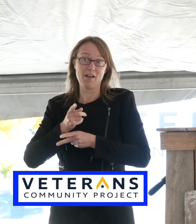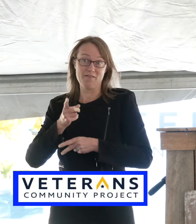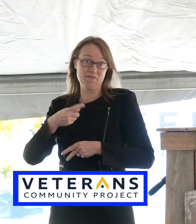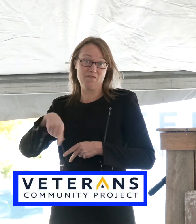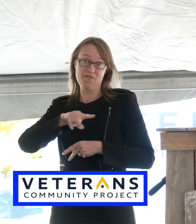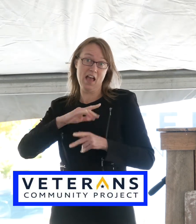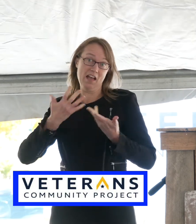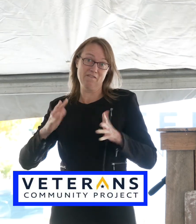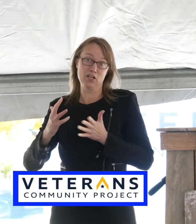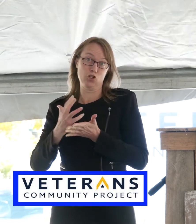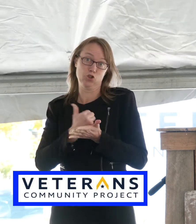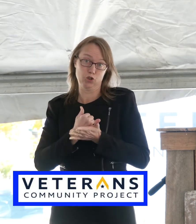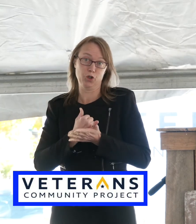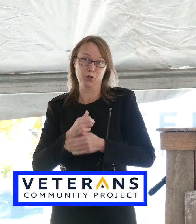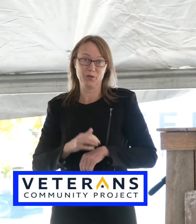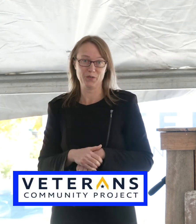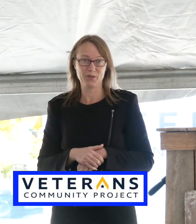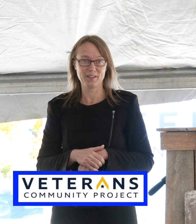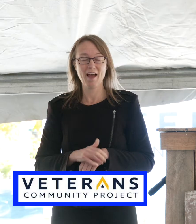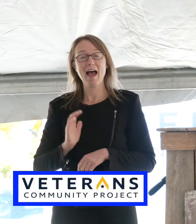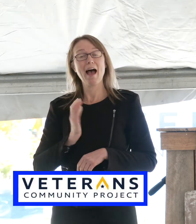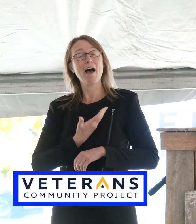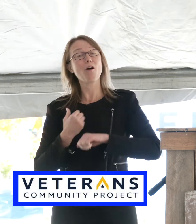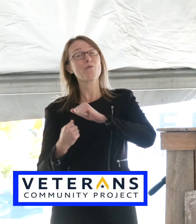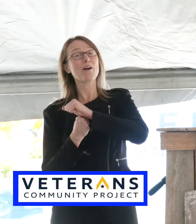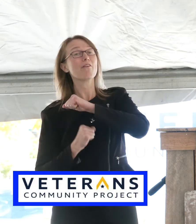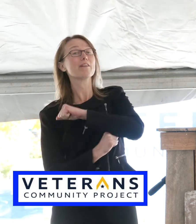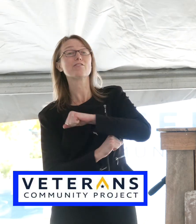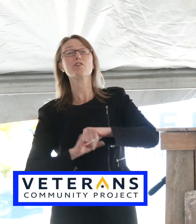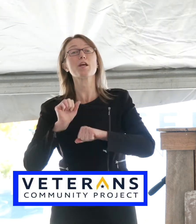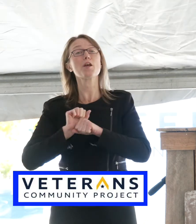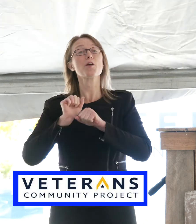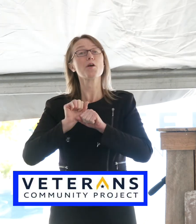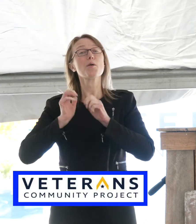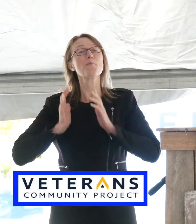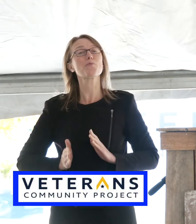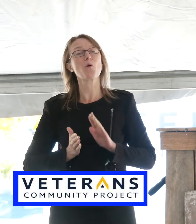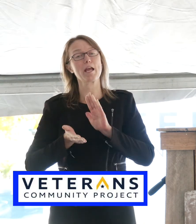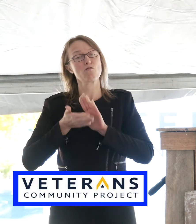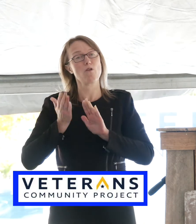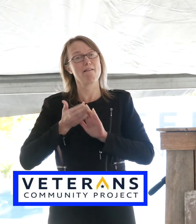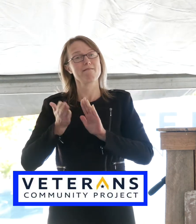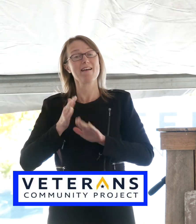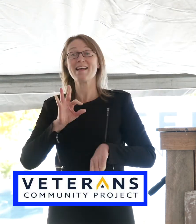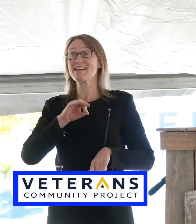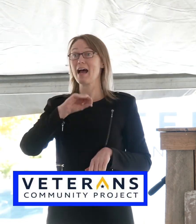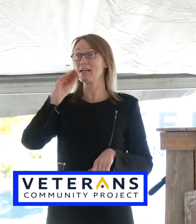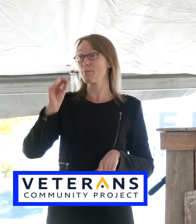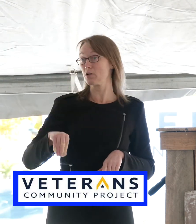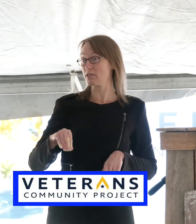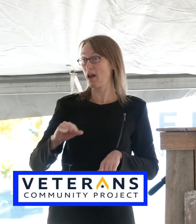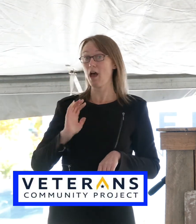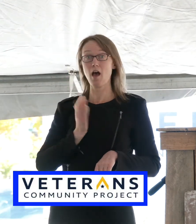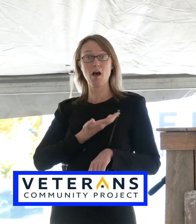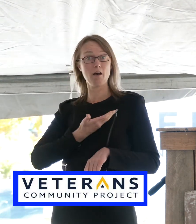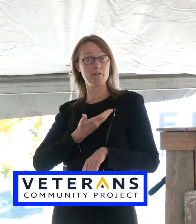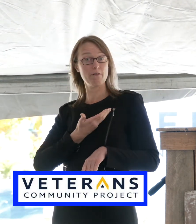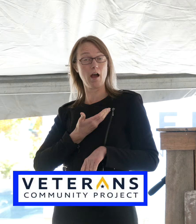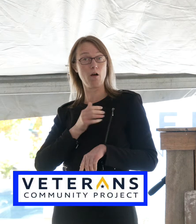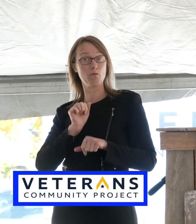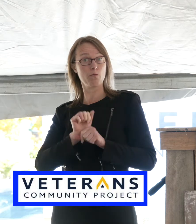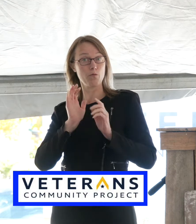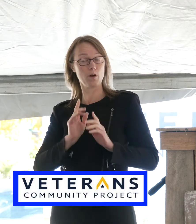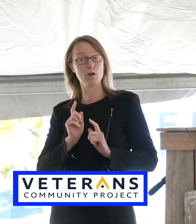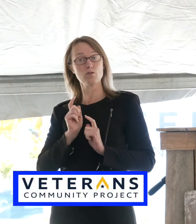our foundation is employee-run. Over 90% of our employees donate 1%